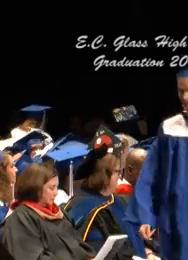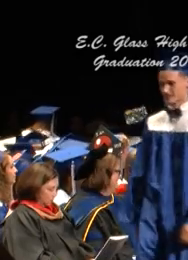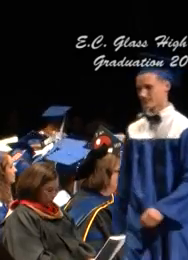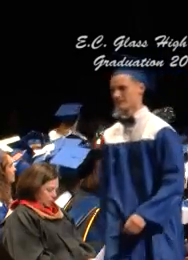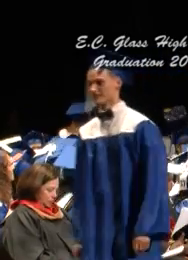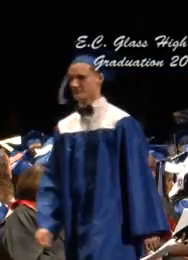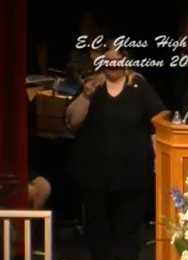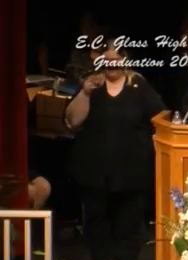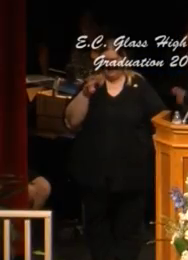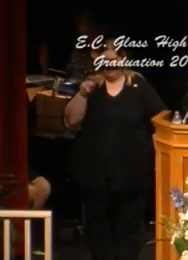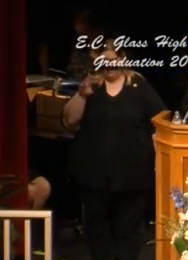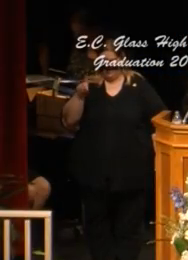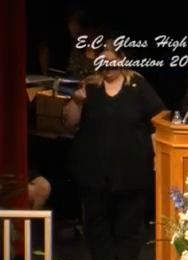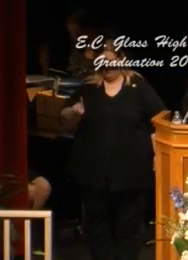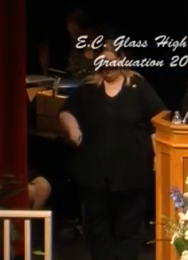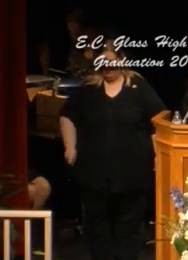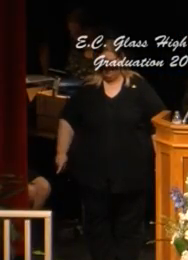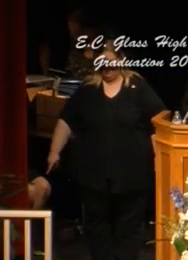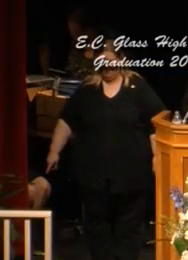Emily Patricia Howard.